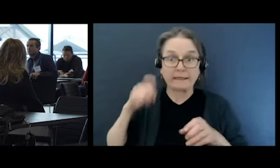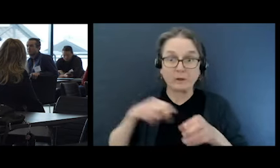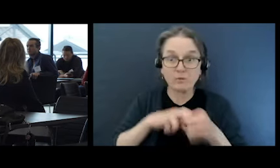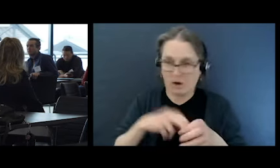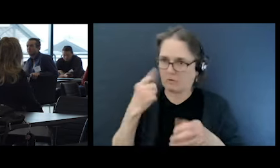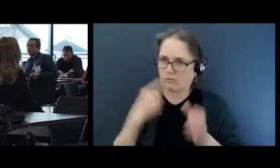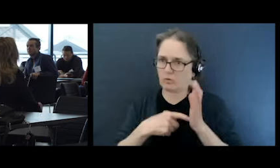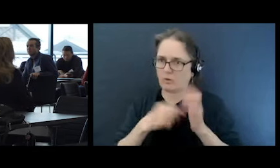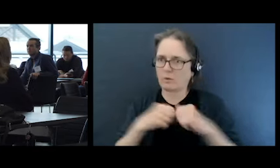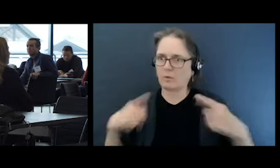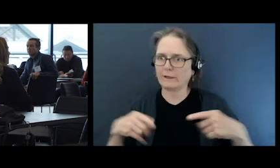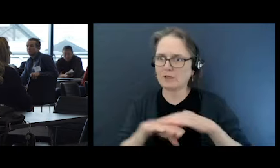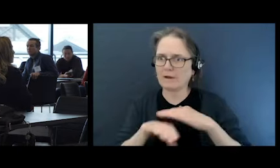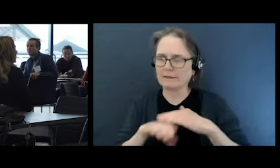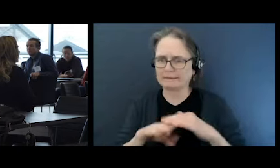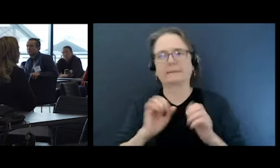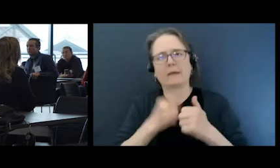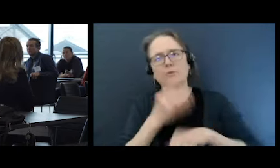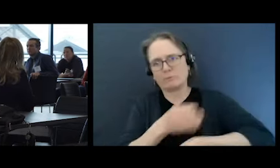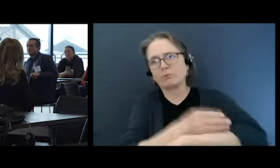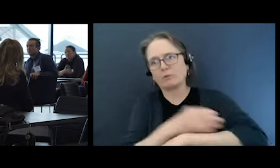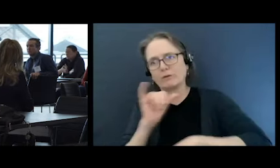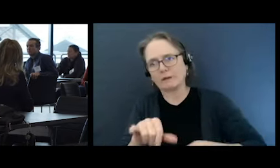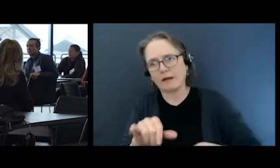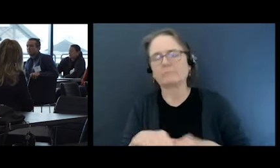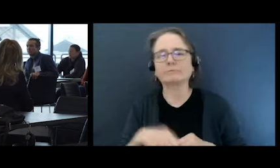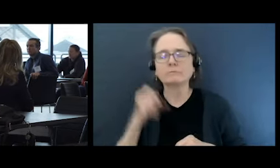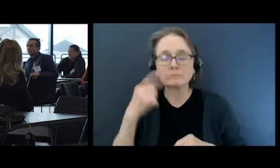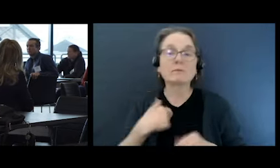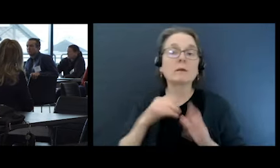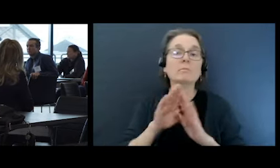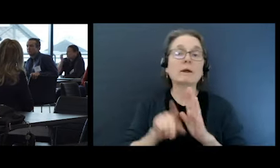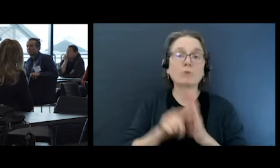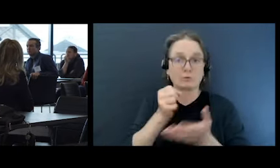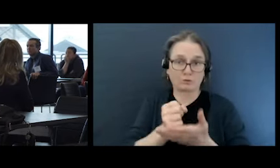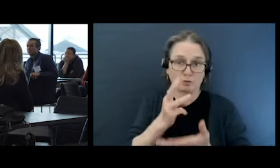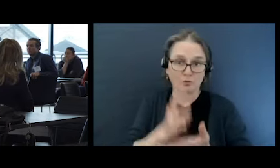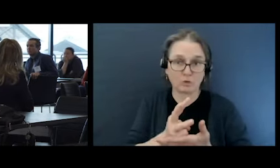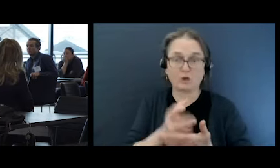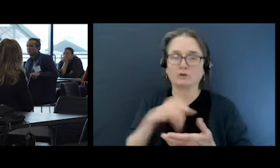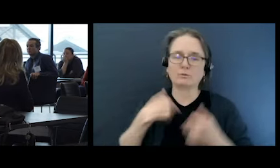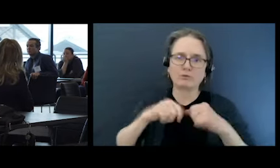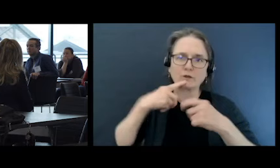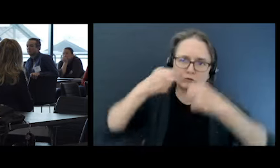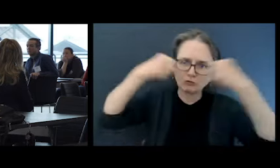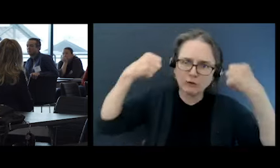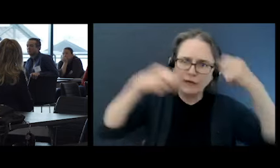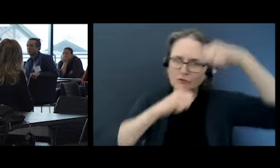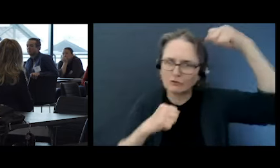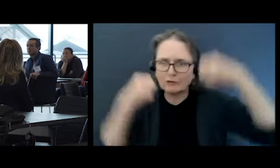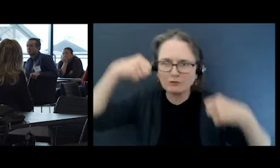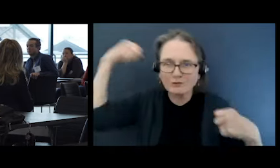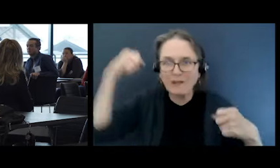disciplinary background in social work, trying to stretch a little bit, learn more about data and transportation